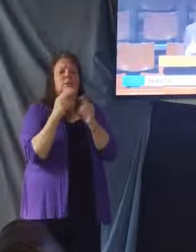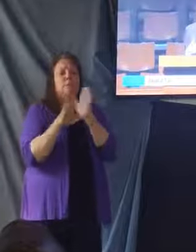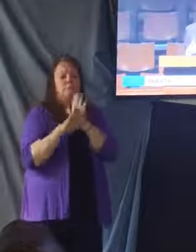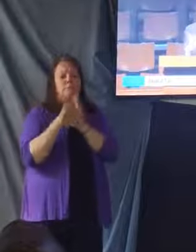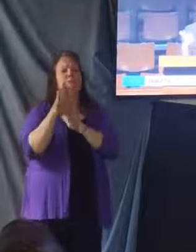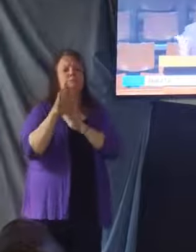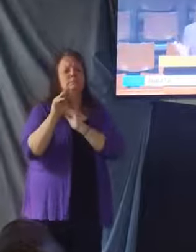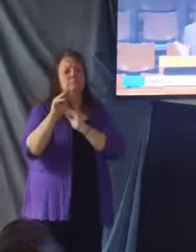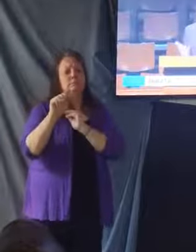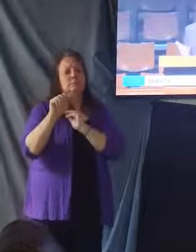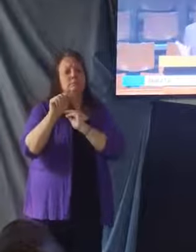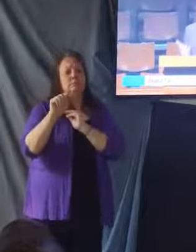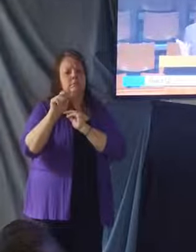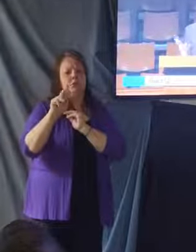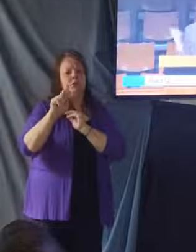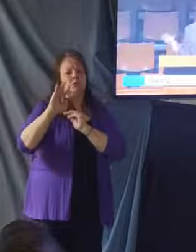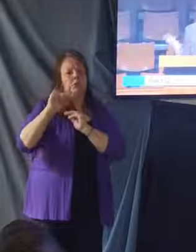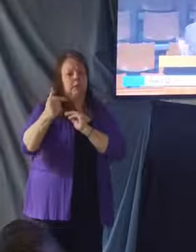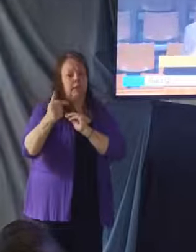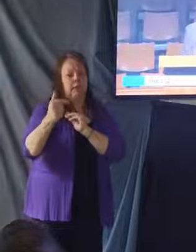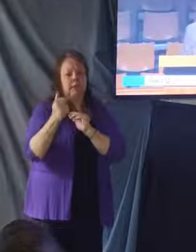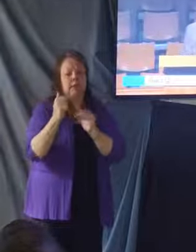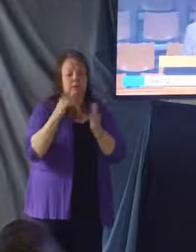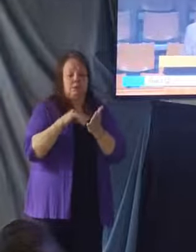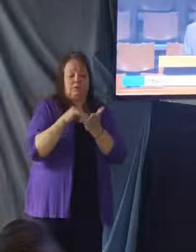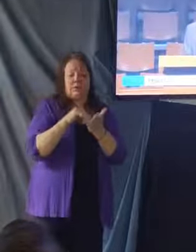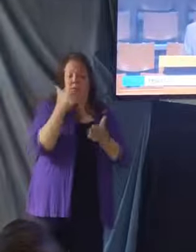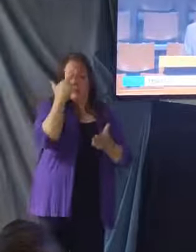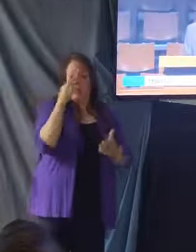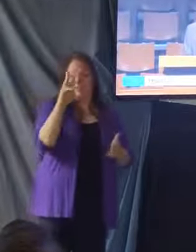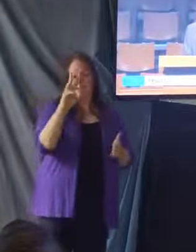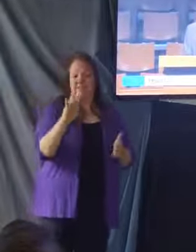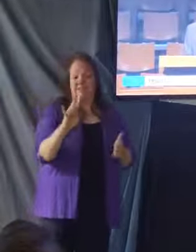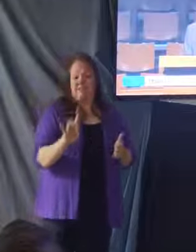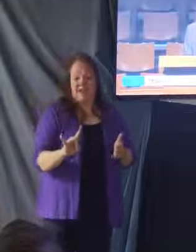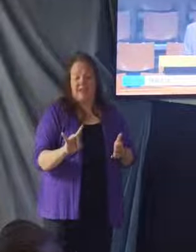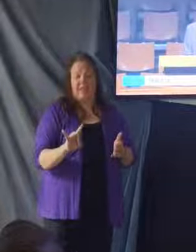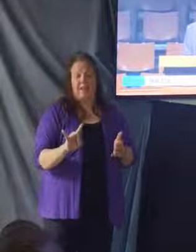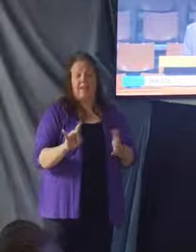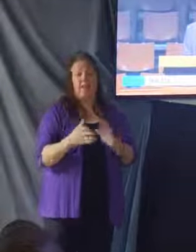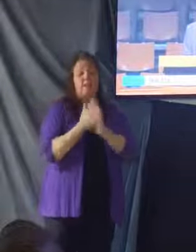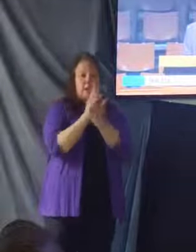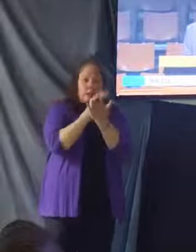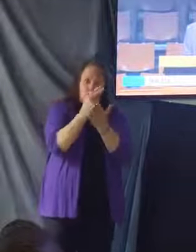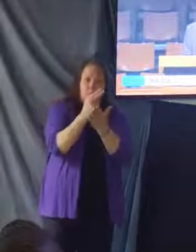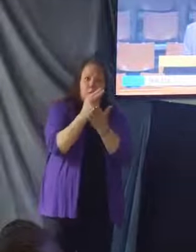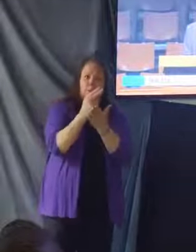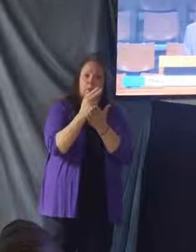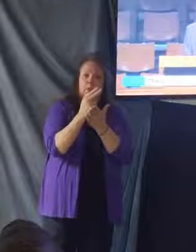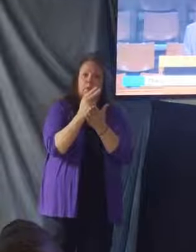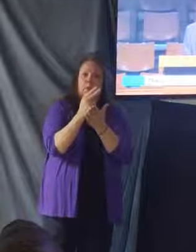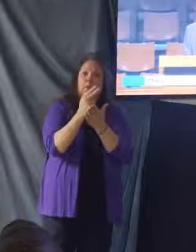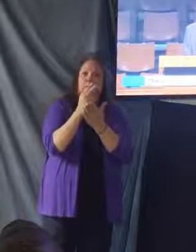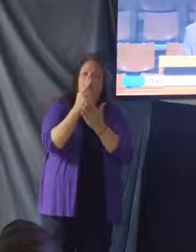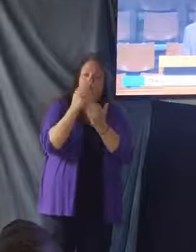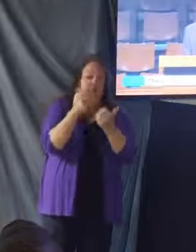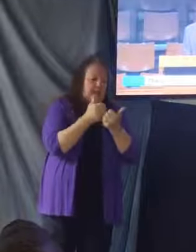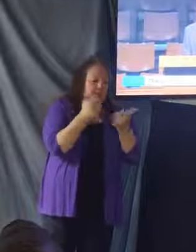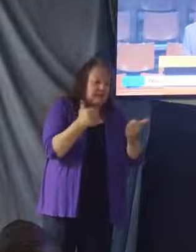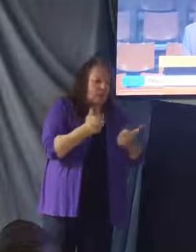maturing. That's what we're studying in Romans 6, 7, and 8. Sanctification. Living godly,